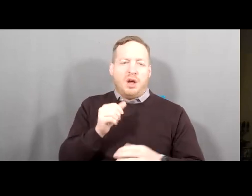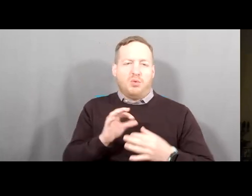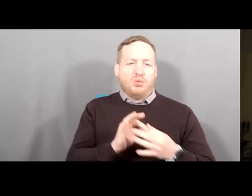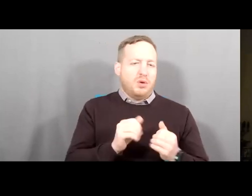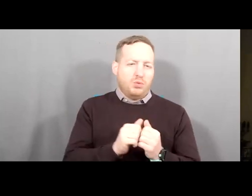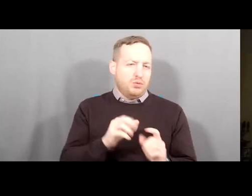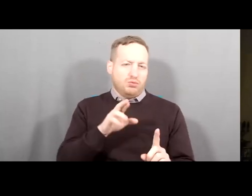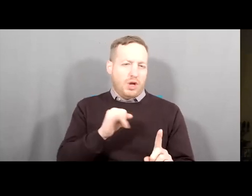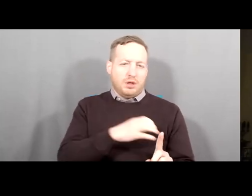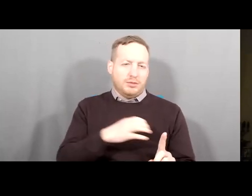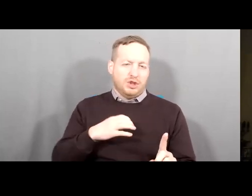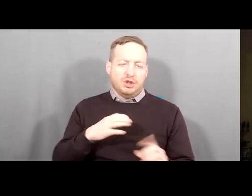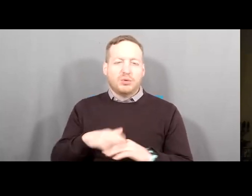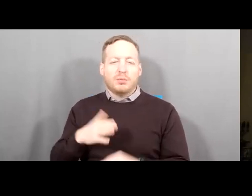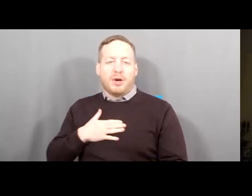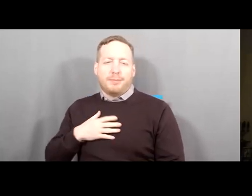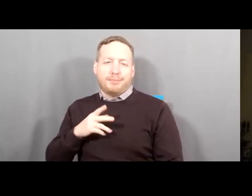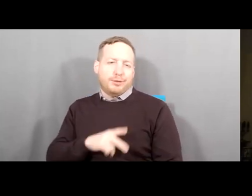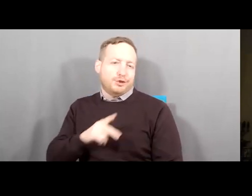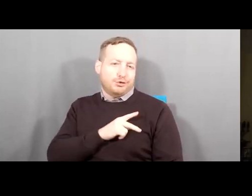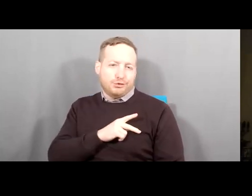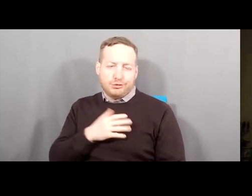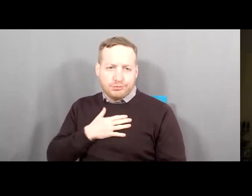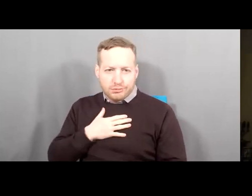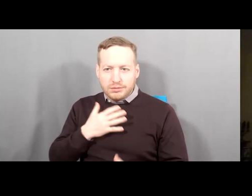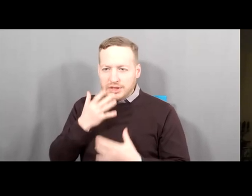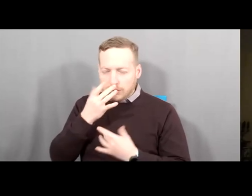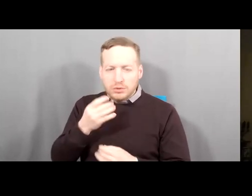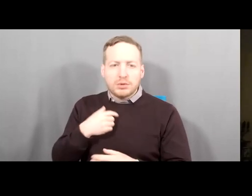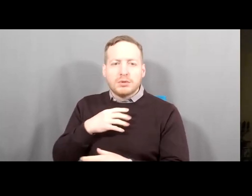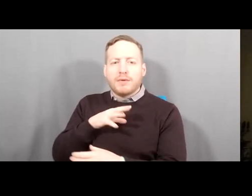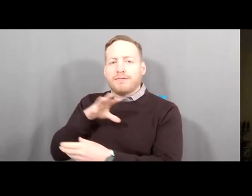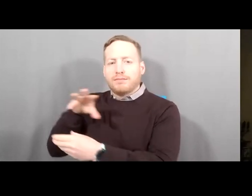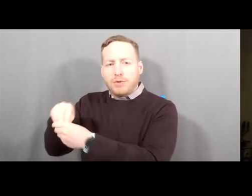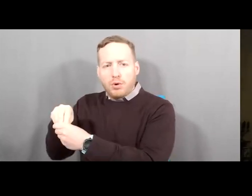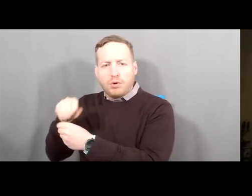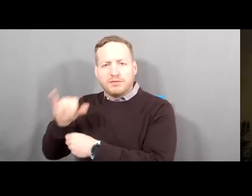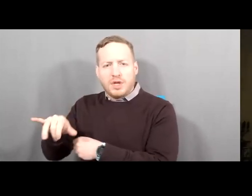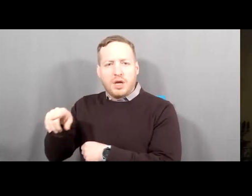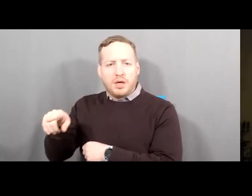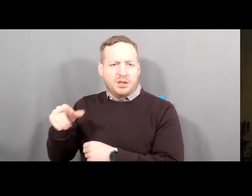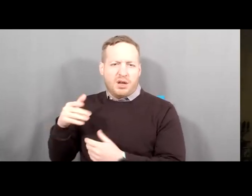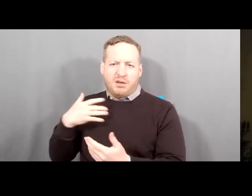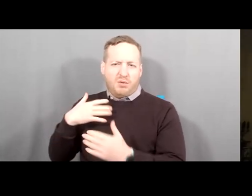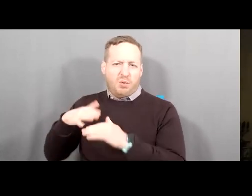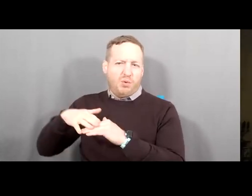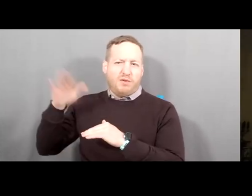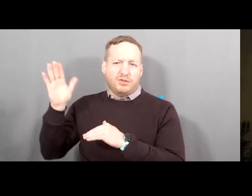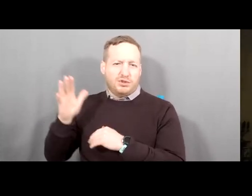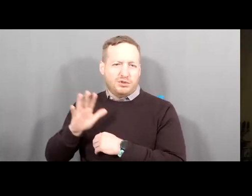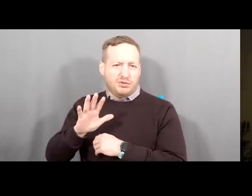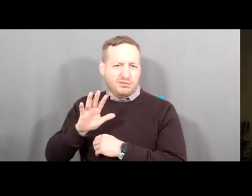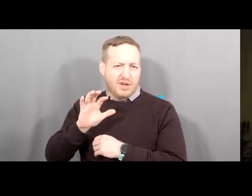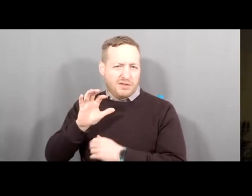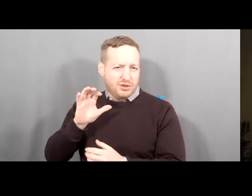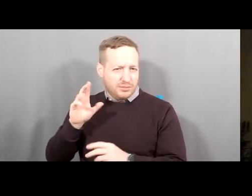community. Not related with the commission, but me personally. I wanted to be involved